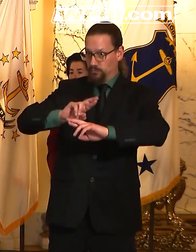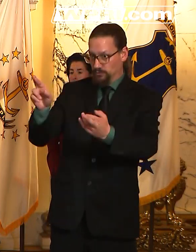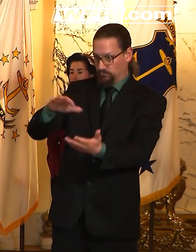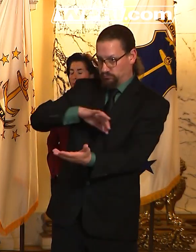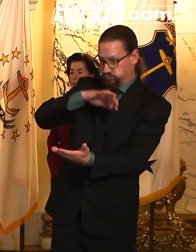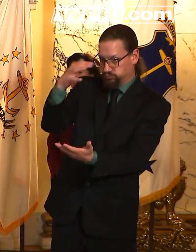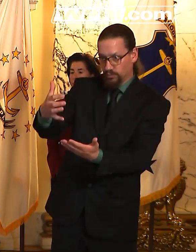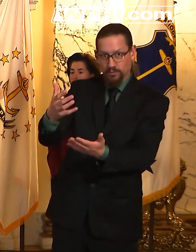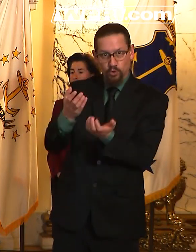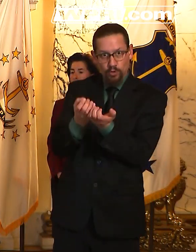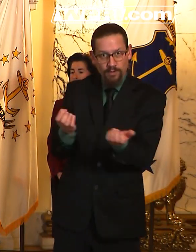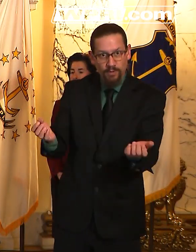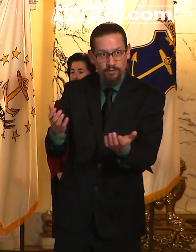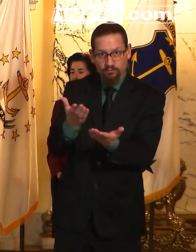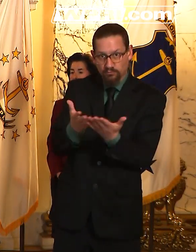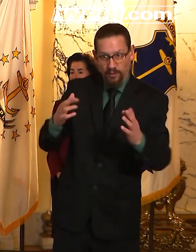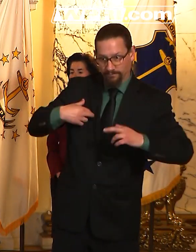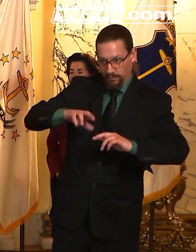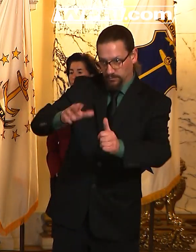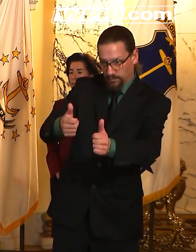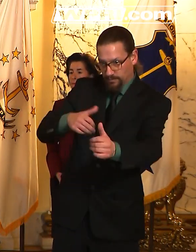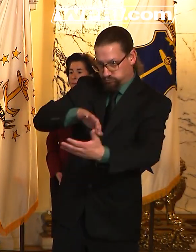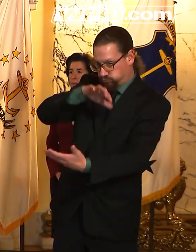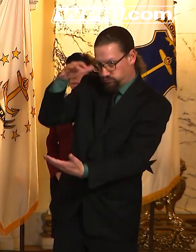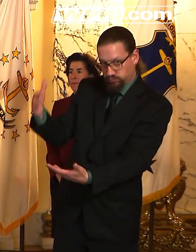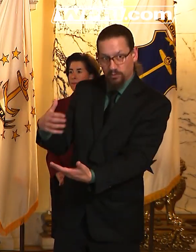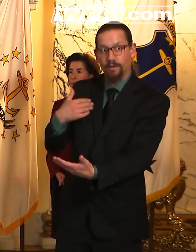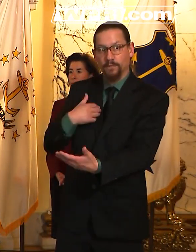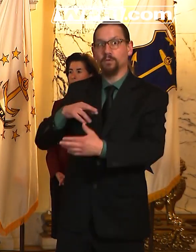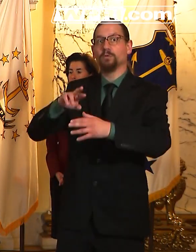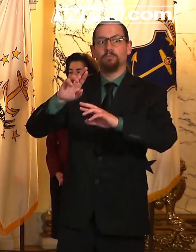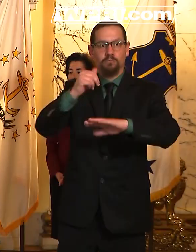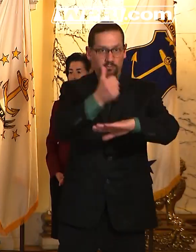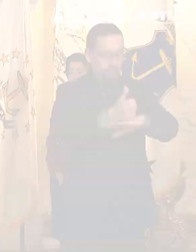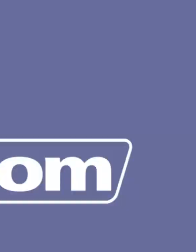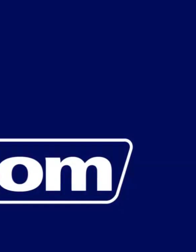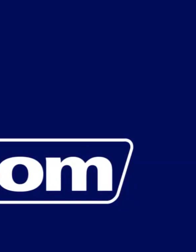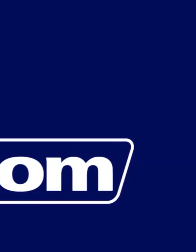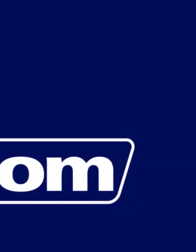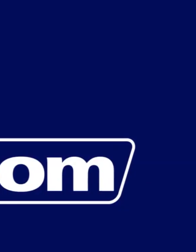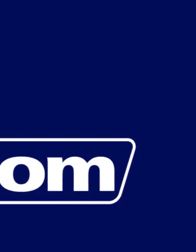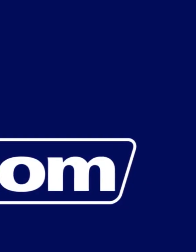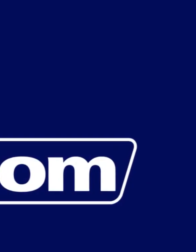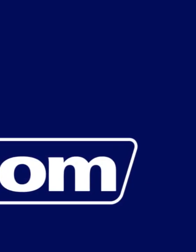with the governor's leadership of doing everything we can to get to that point.